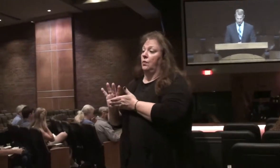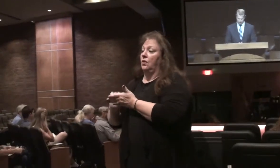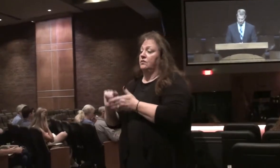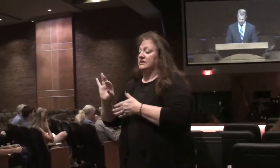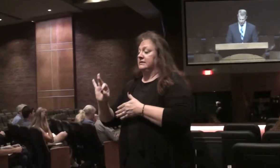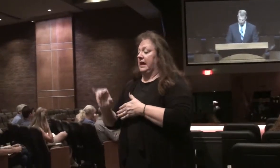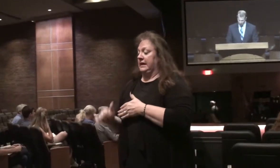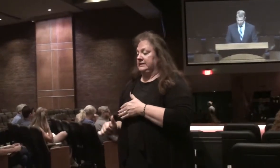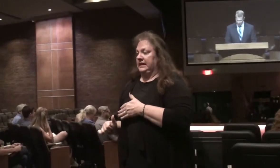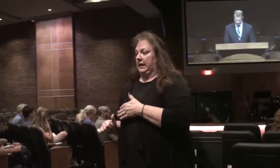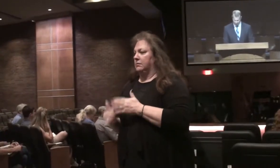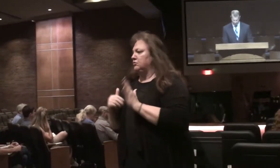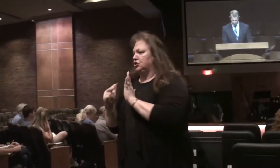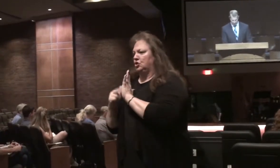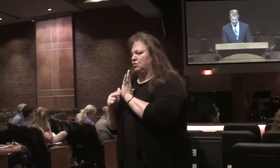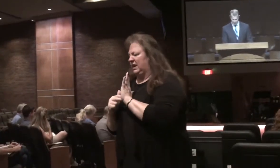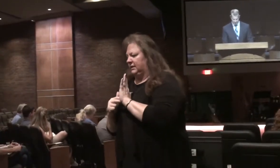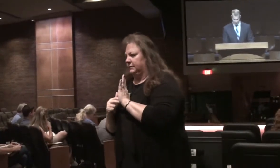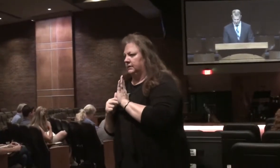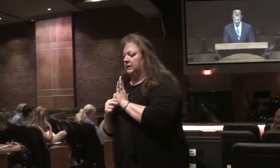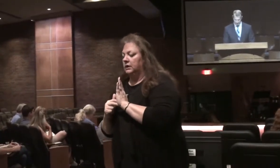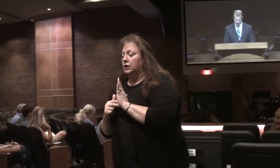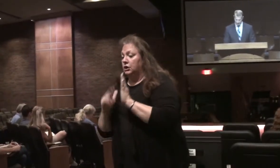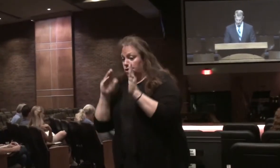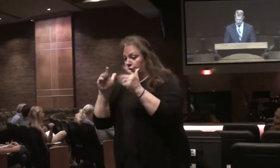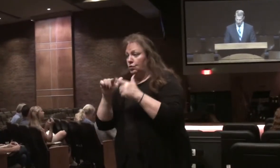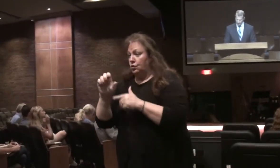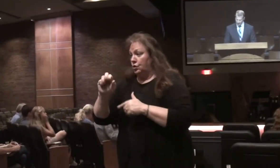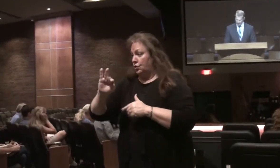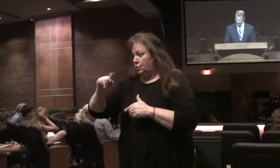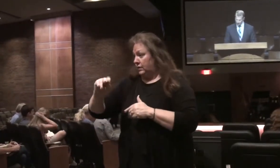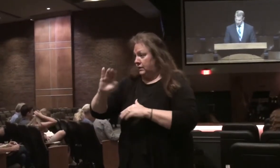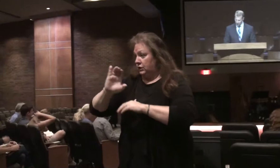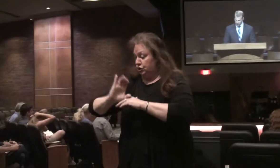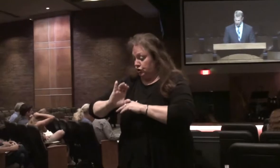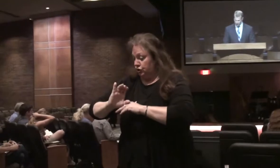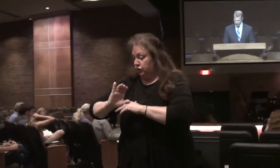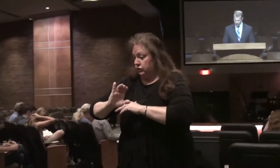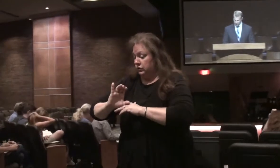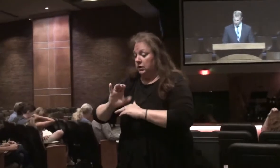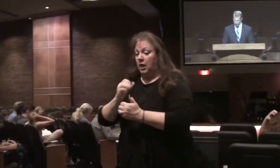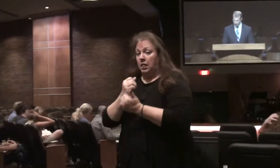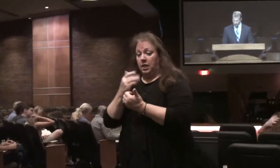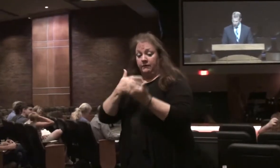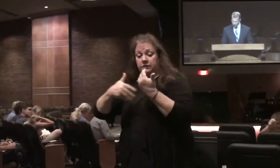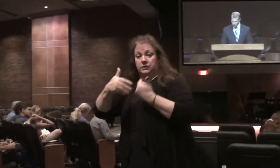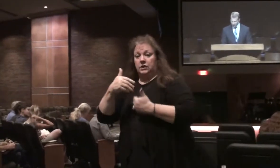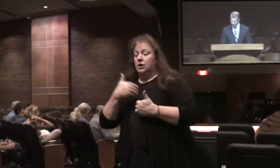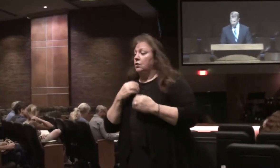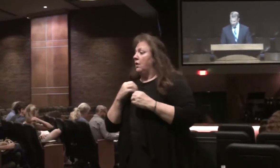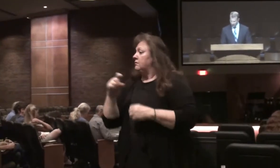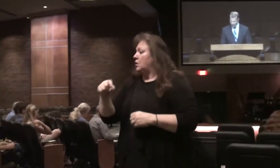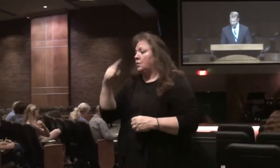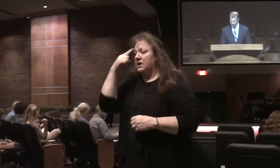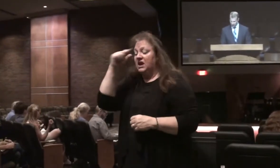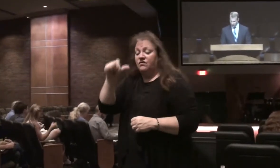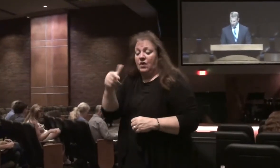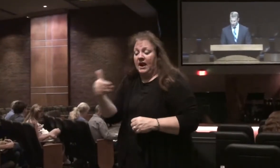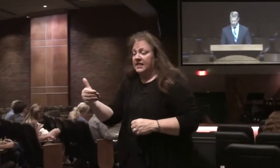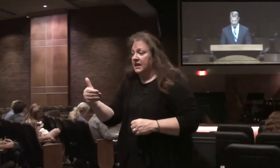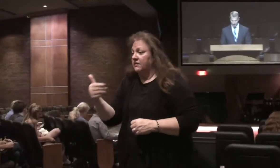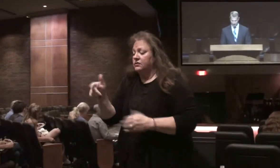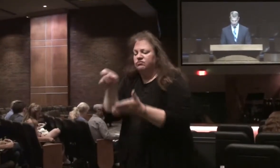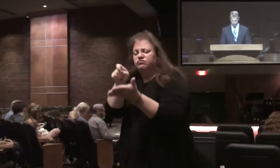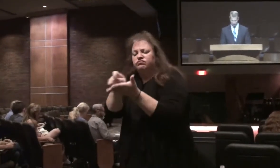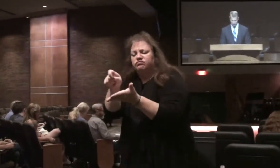10. Paul says to a very new church, "Now as for the love of the brethren, you have no need for anything, for